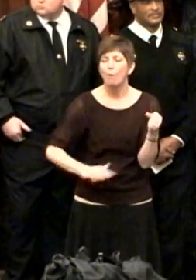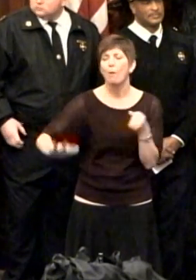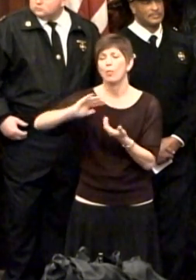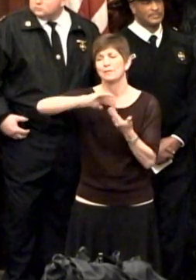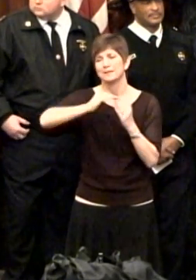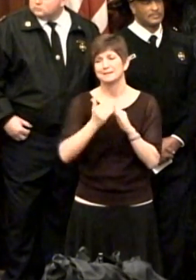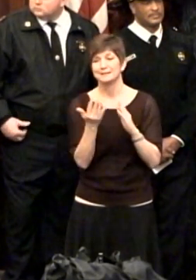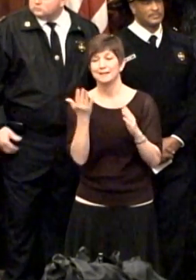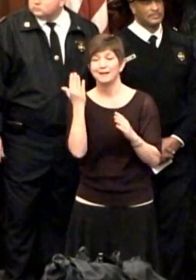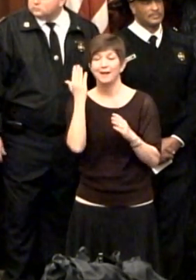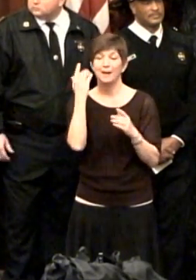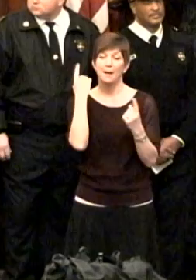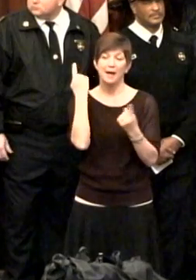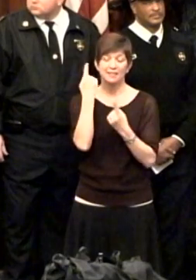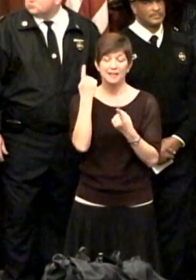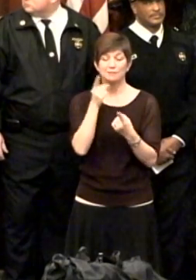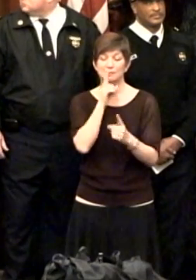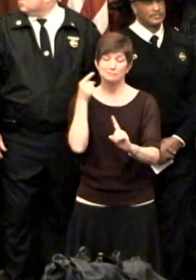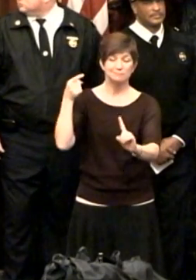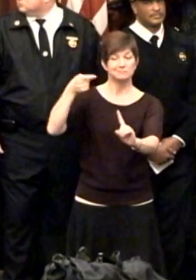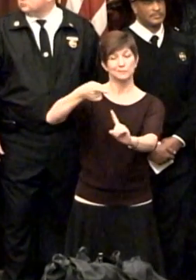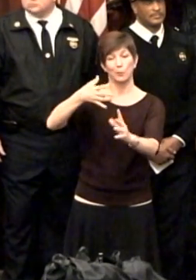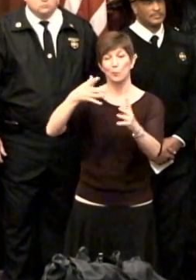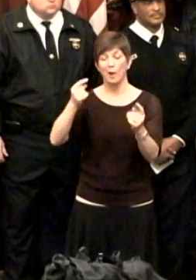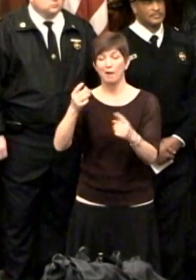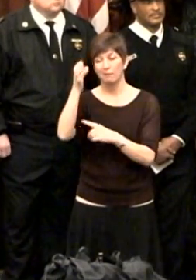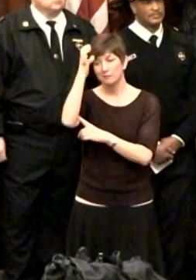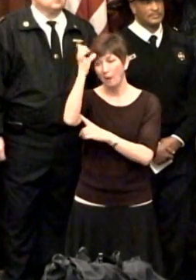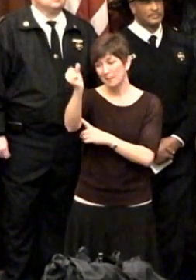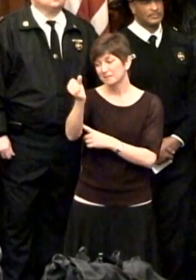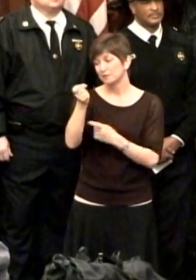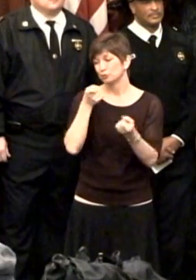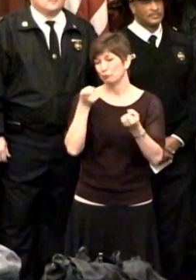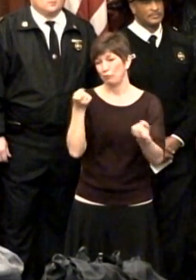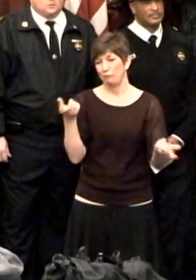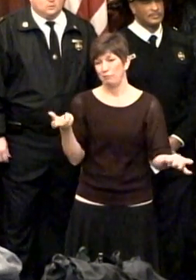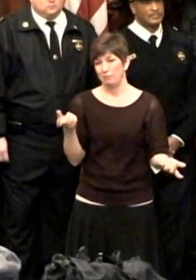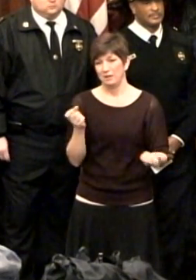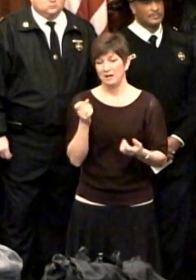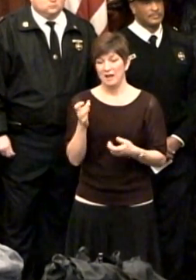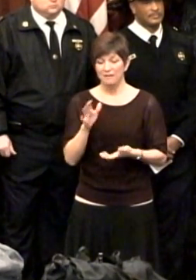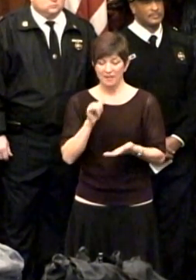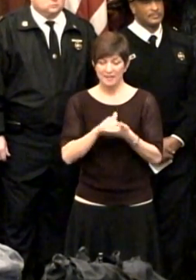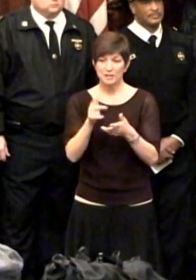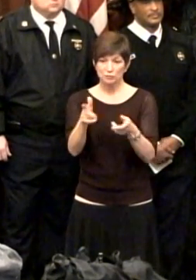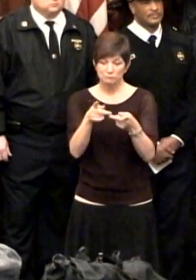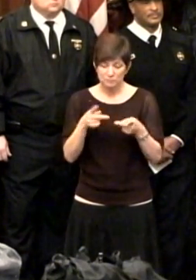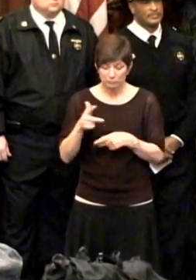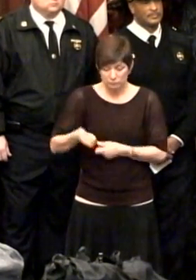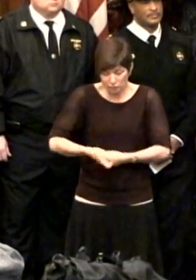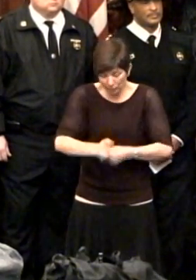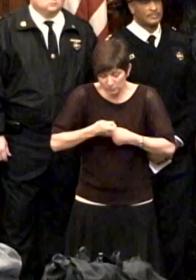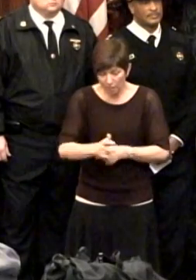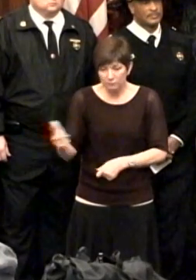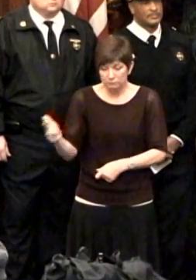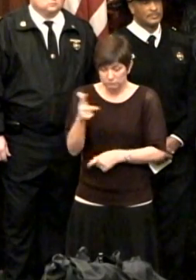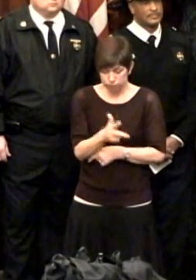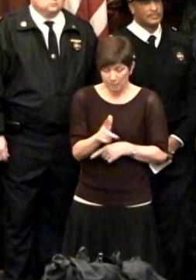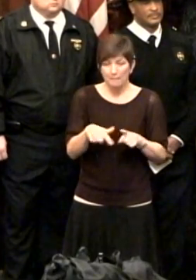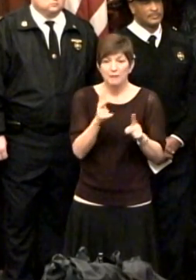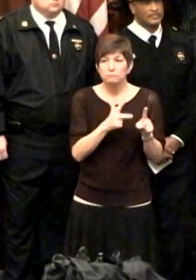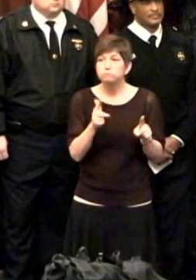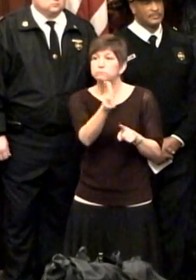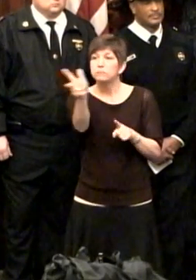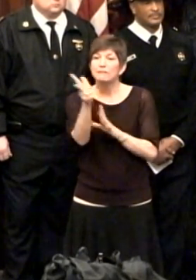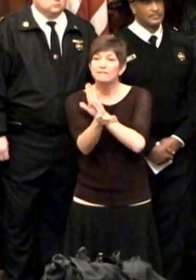I think at the end of the day, common sense should rule. You dug out the space, you're in the space, okay. If you leave for 5